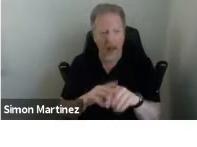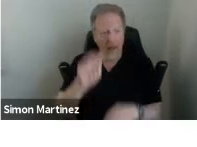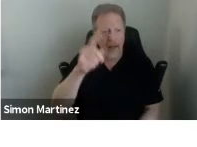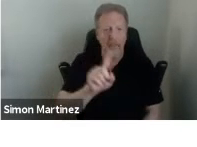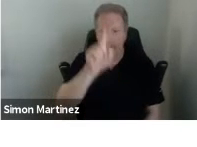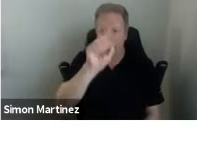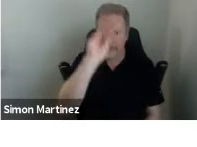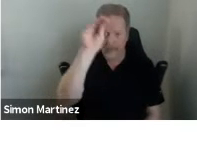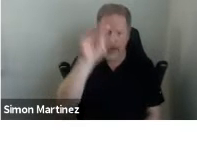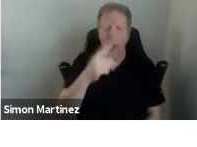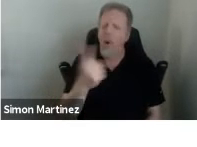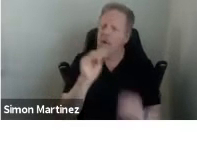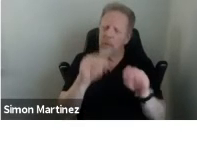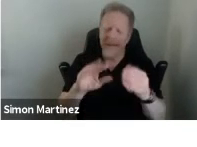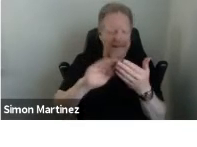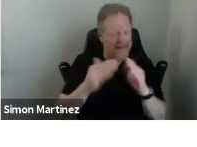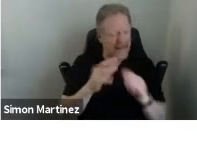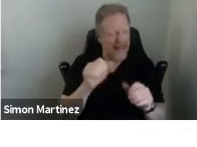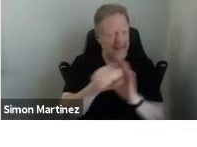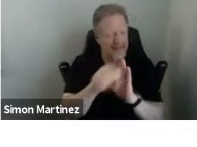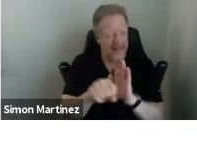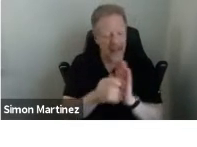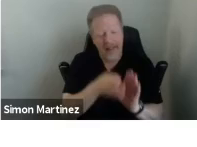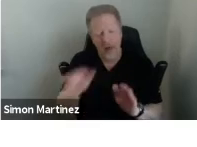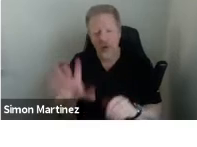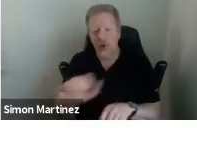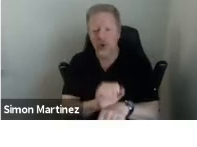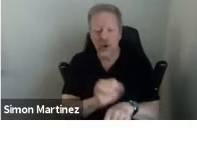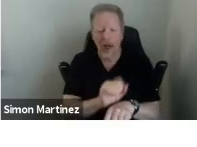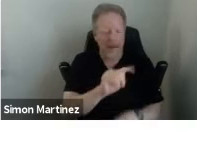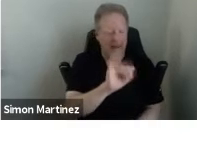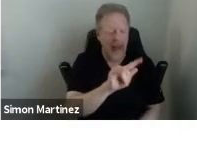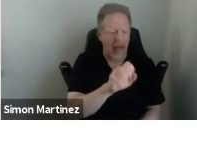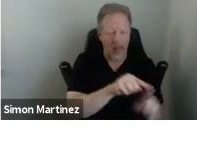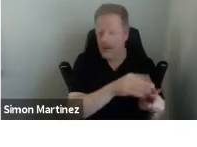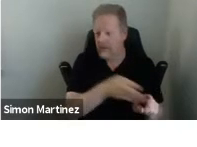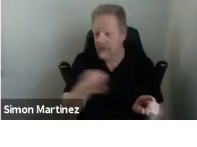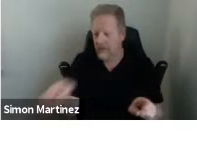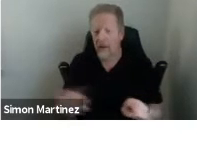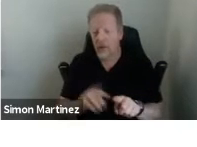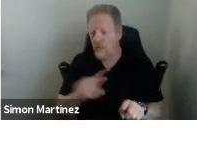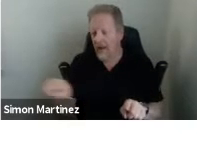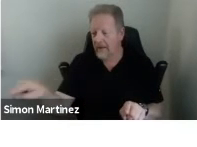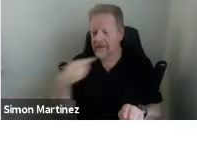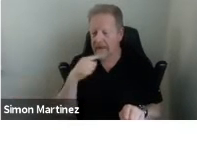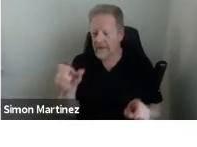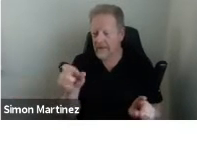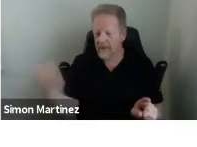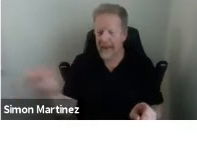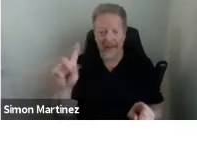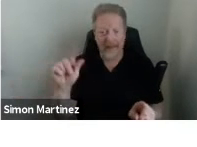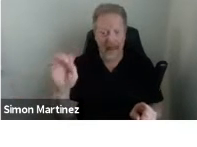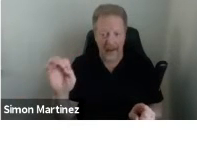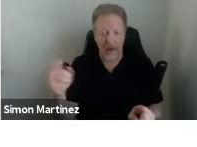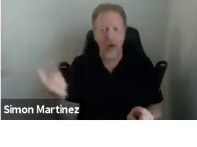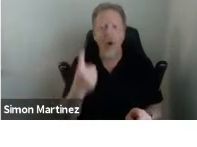and always put the city and state. Next, your job title, and to the right, the date.